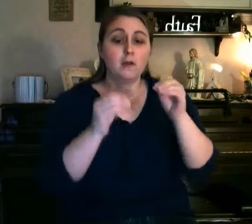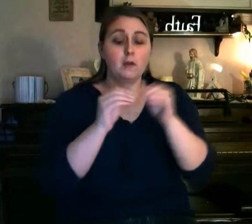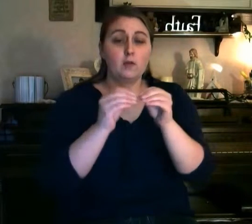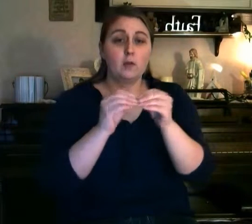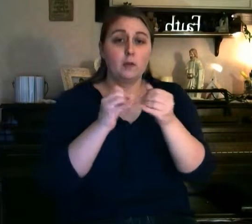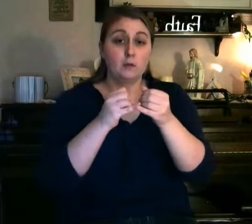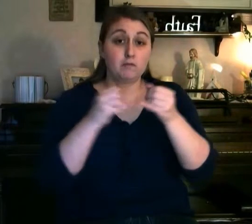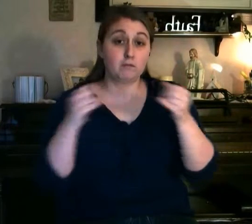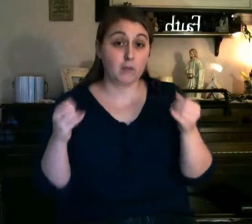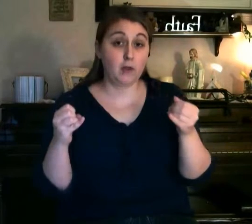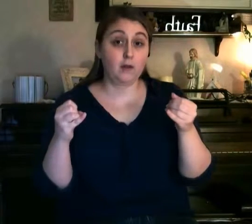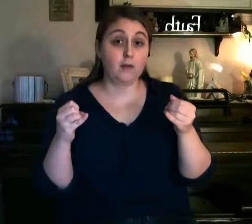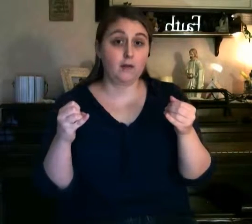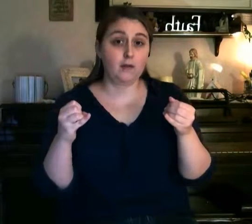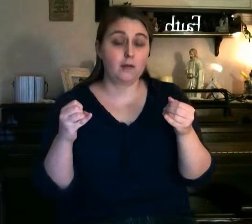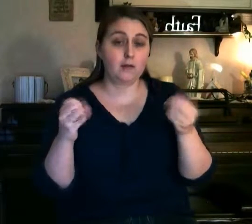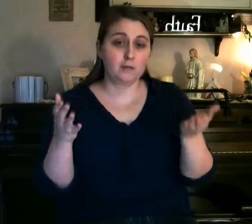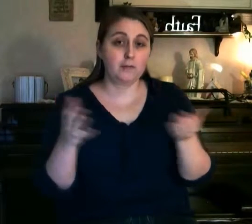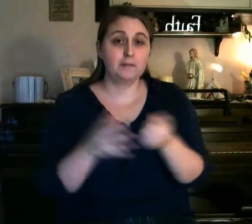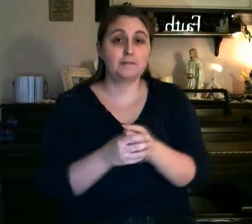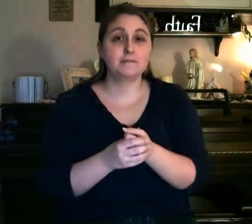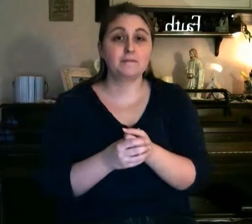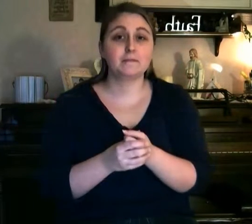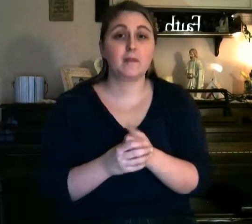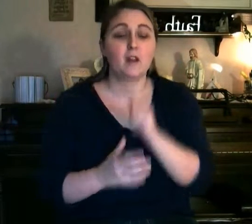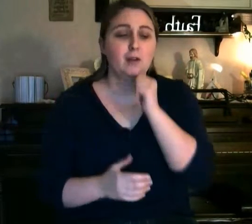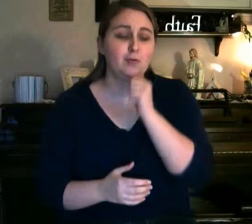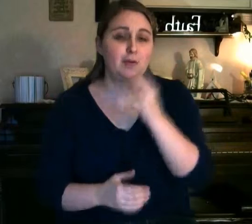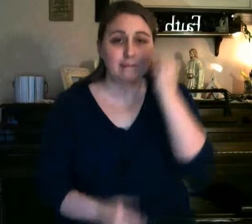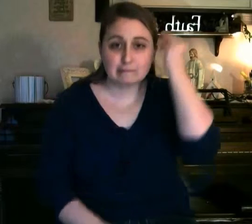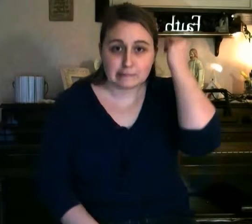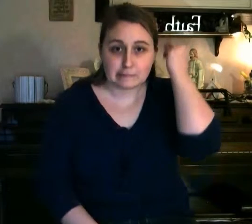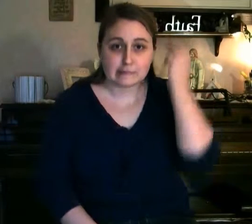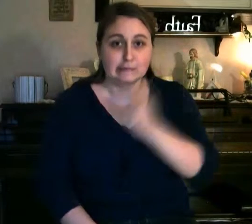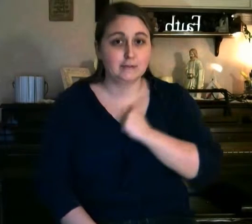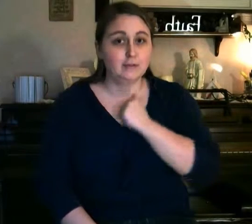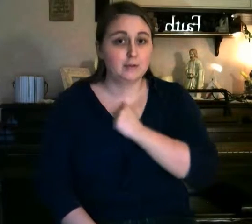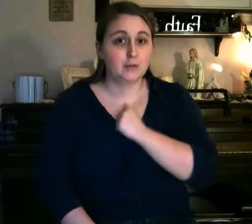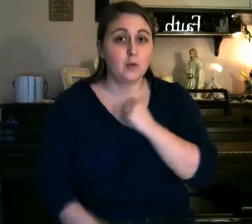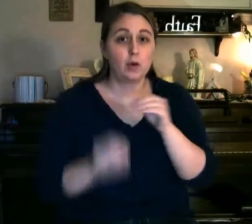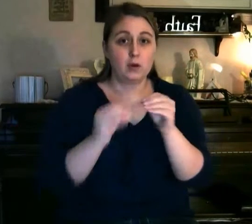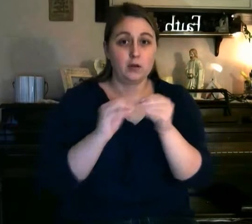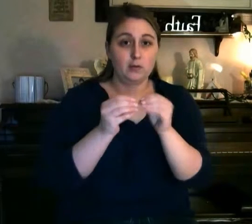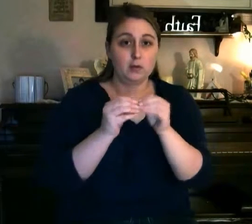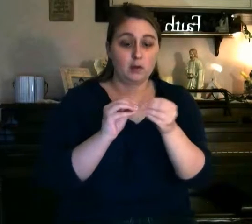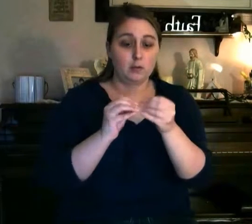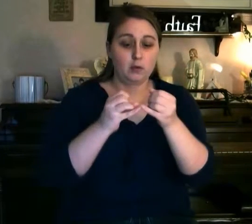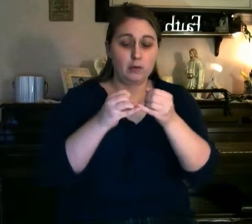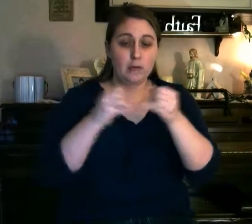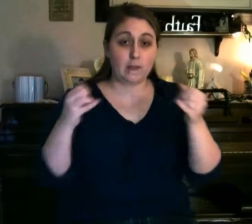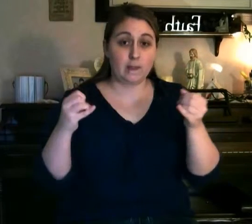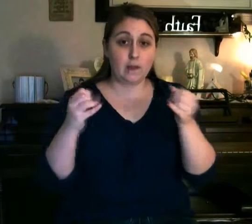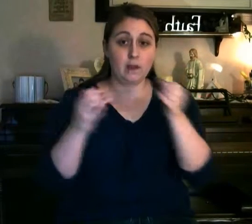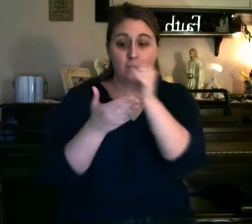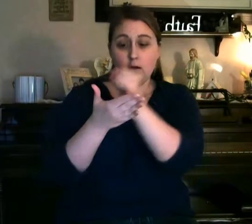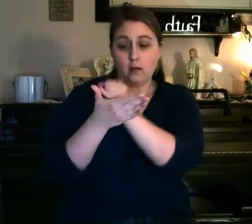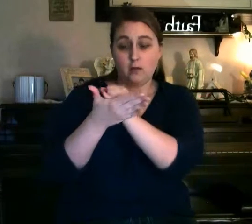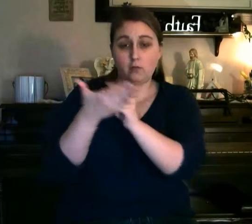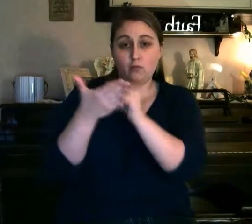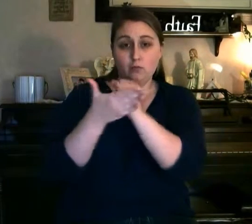I forget, if I don't have it memorized. So number line, I just write all the numbers in order, and I go high enough just so all